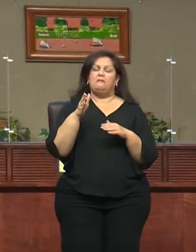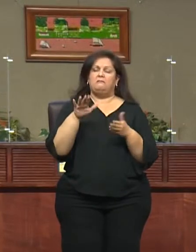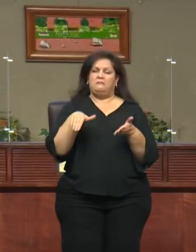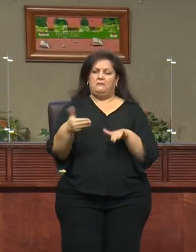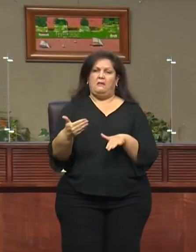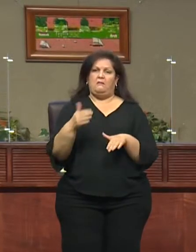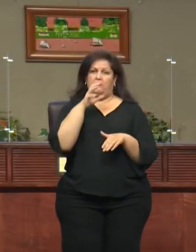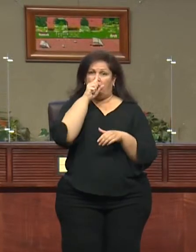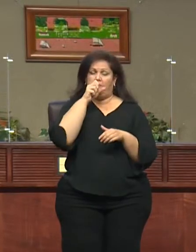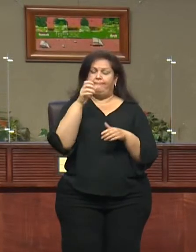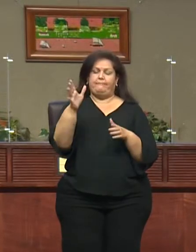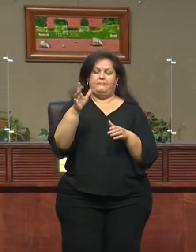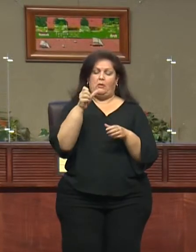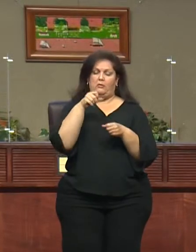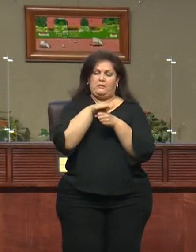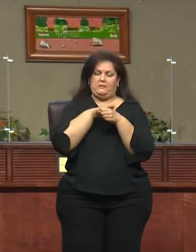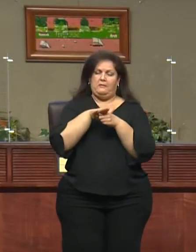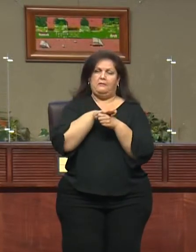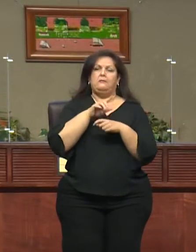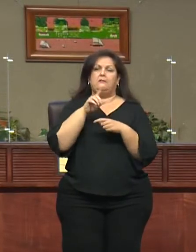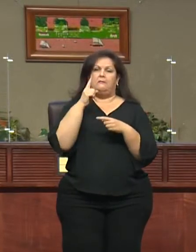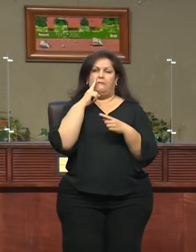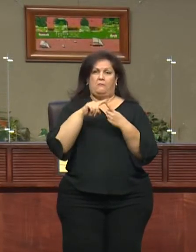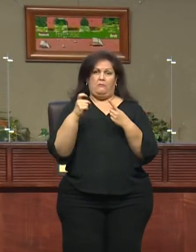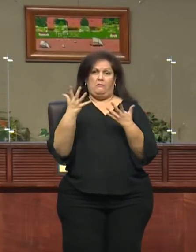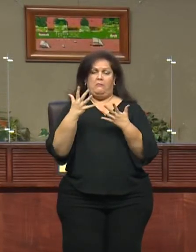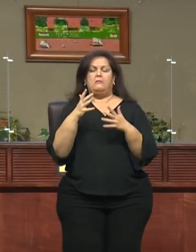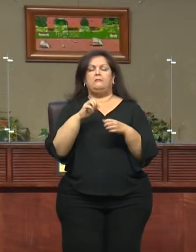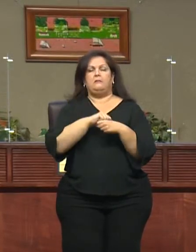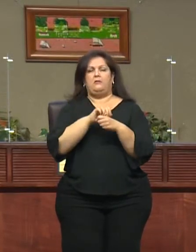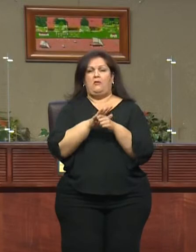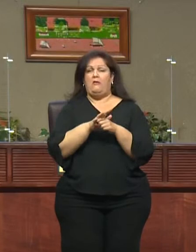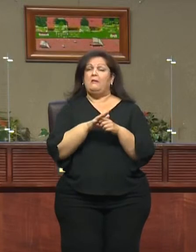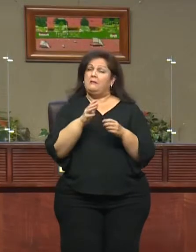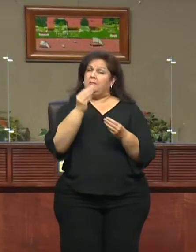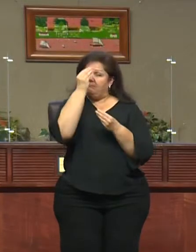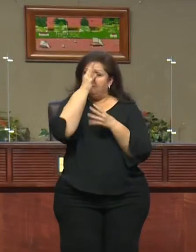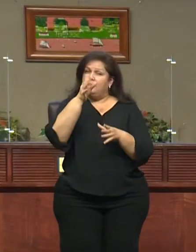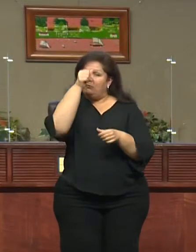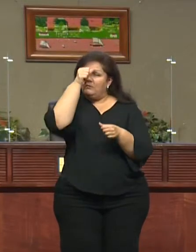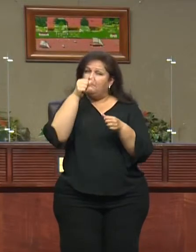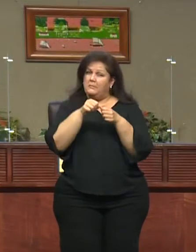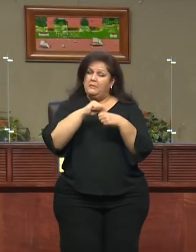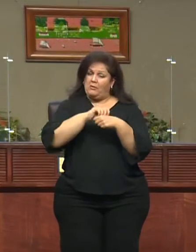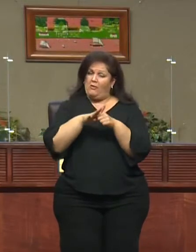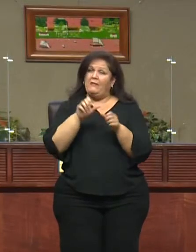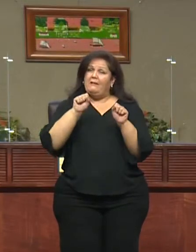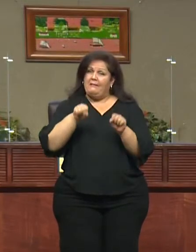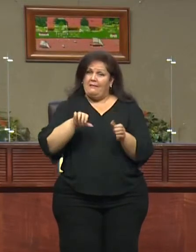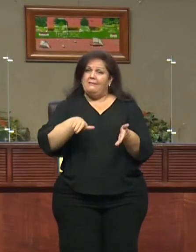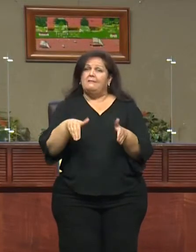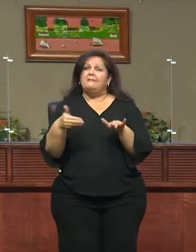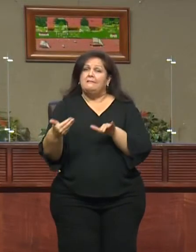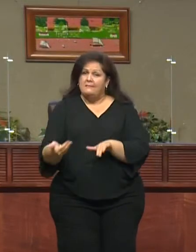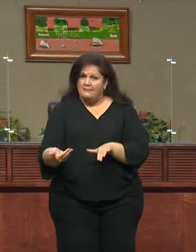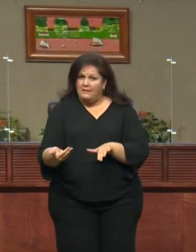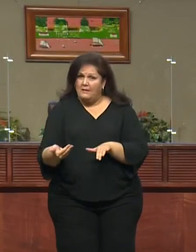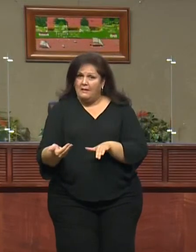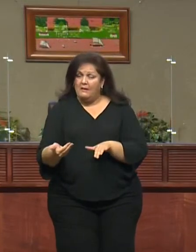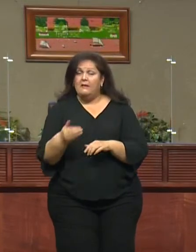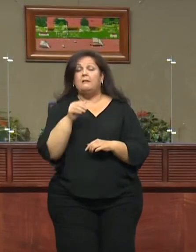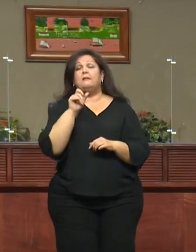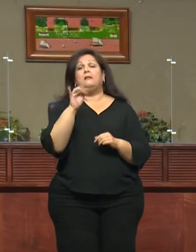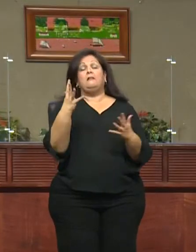virus. So it is important to note that this is still a deadly virus. If you're looking for a free,